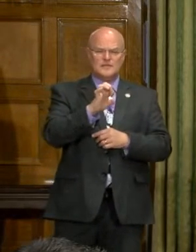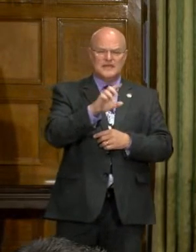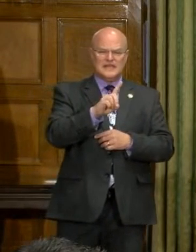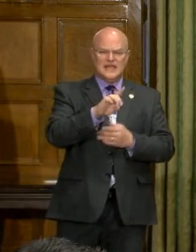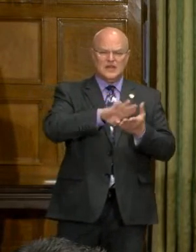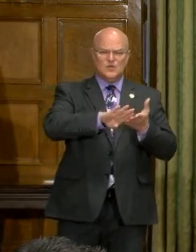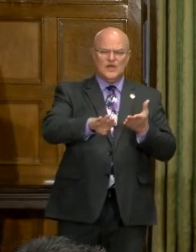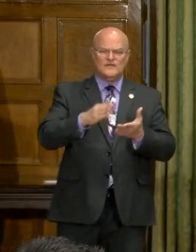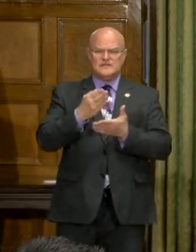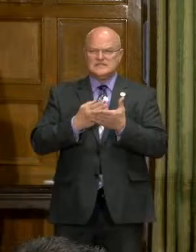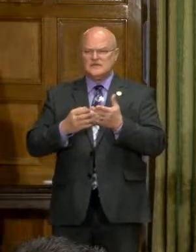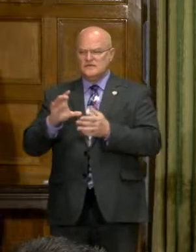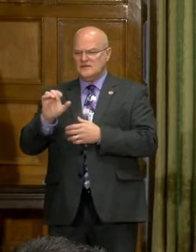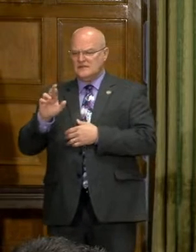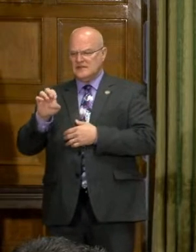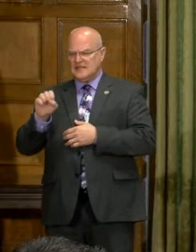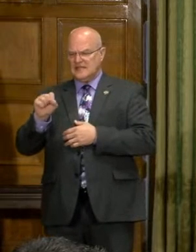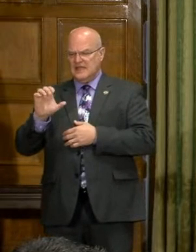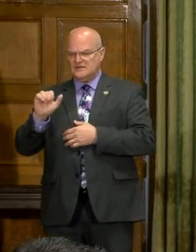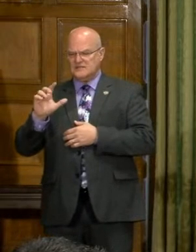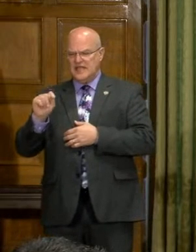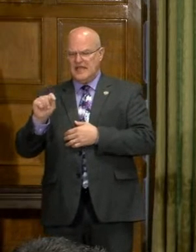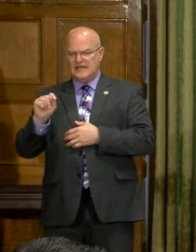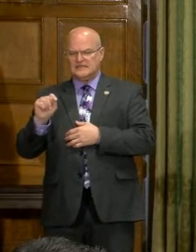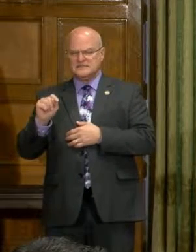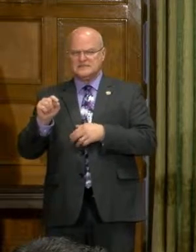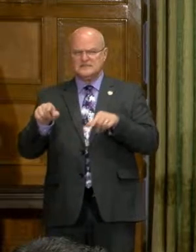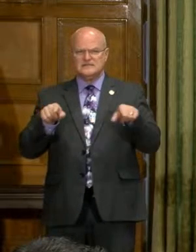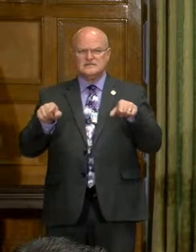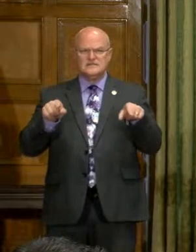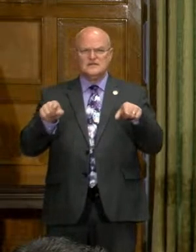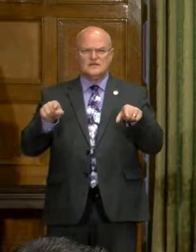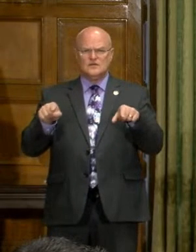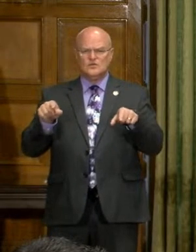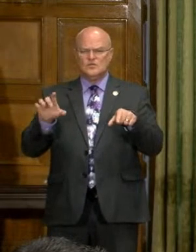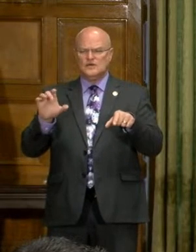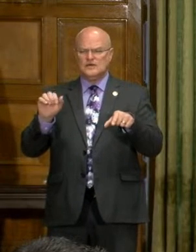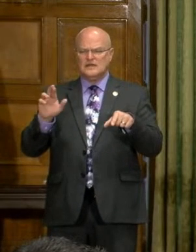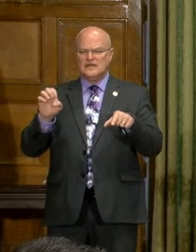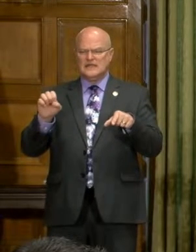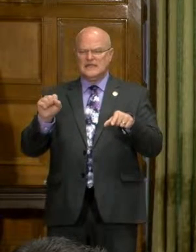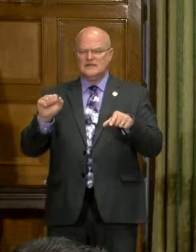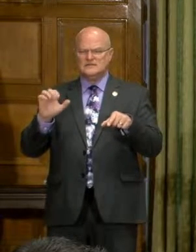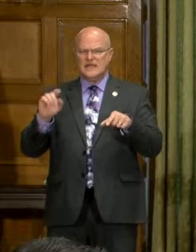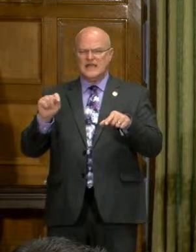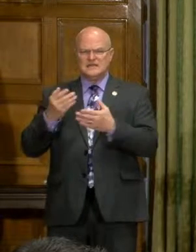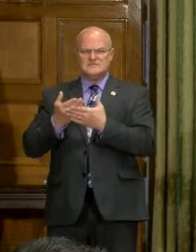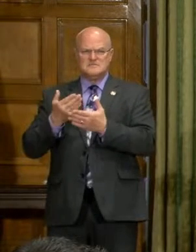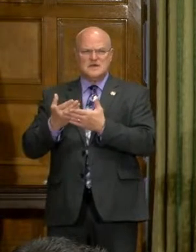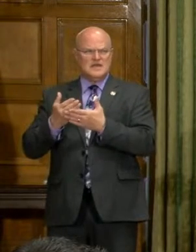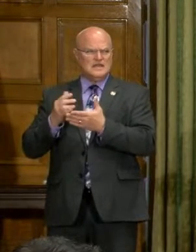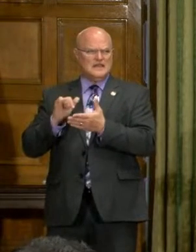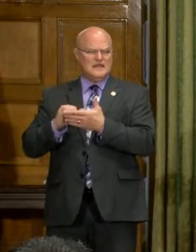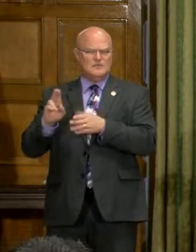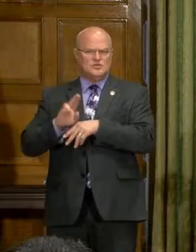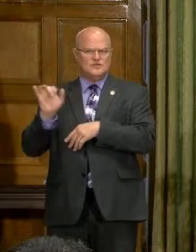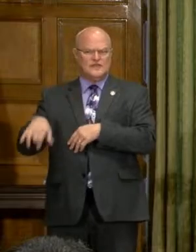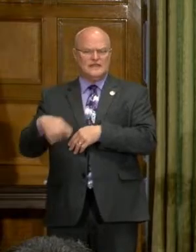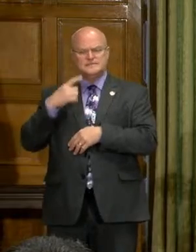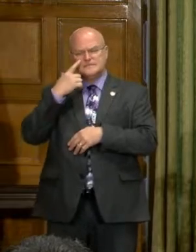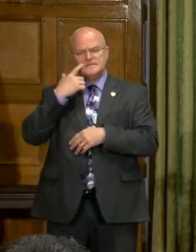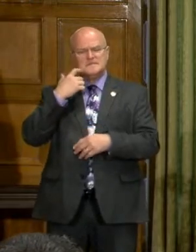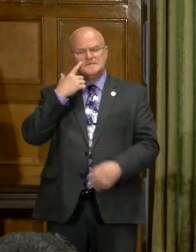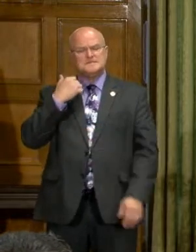waiver and some of it's coming from the CARES Act, and what's the part of the CARES Act or the pot of money that is going to be used for